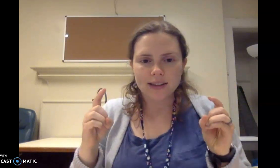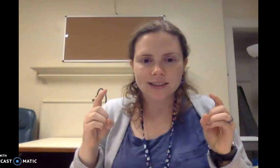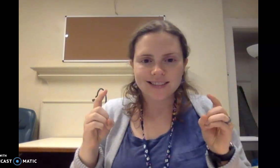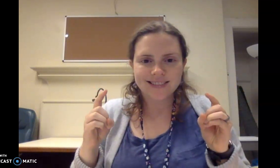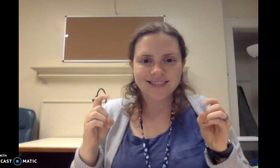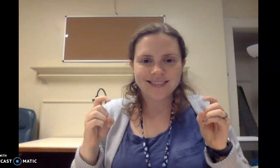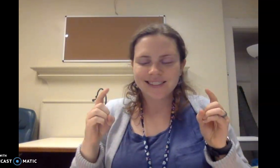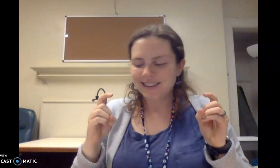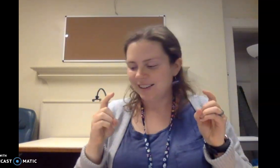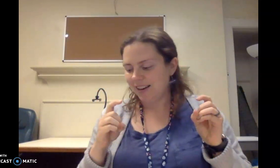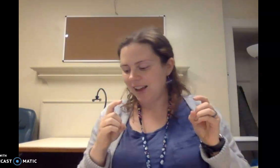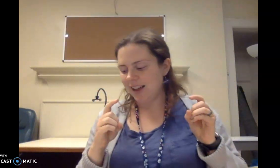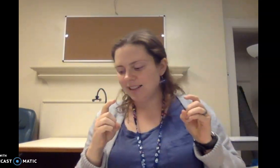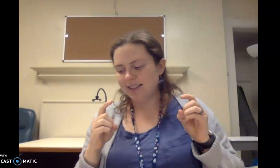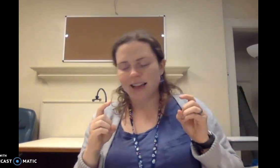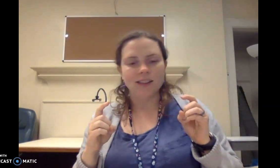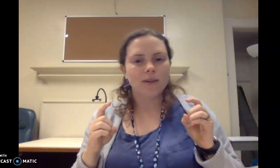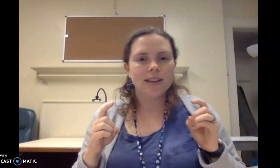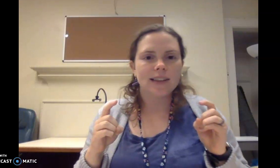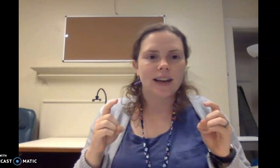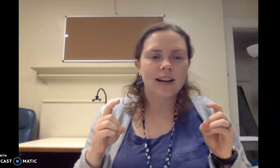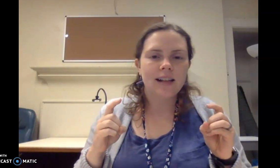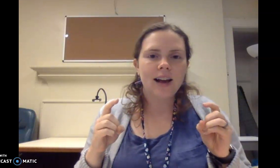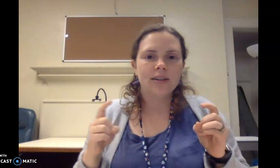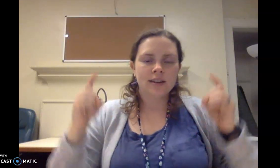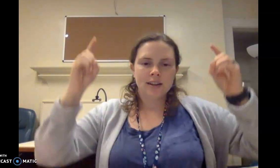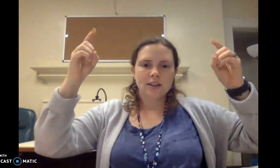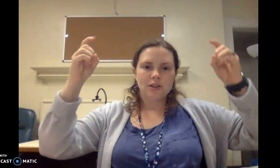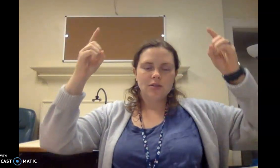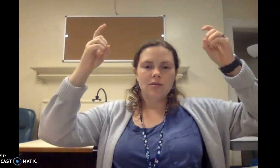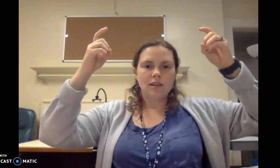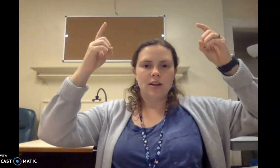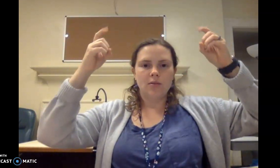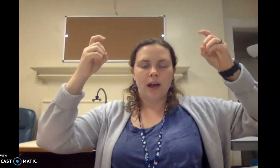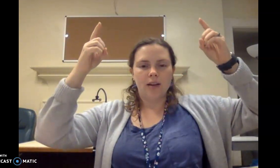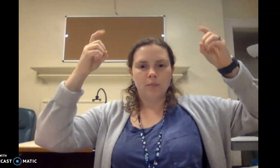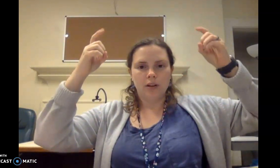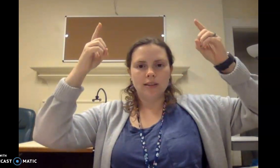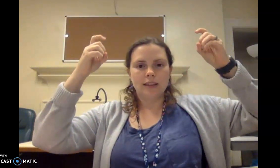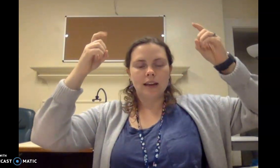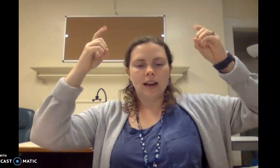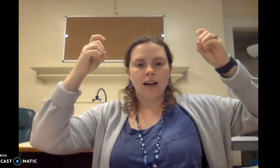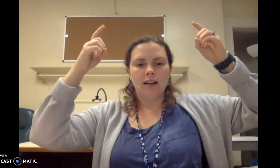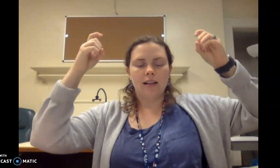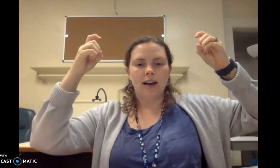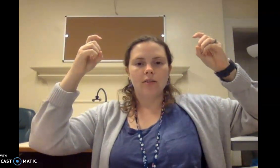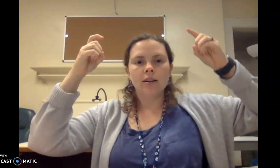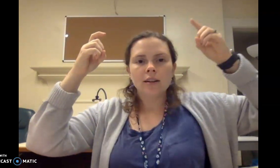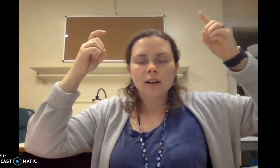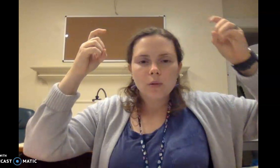fast. Nice. Last one, sitting on a cloud. Two little blackbirds sitting on a cloud.